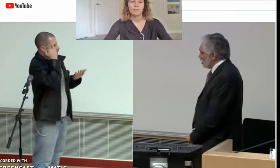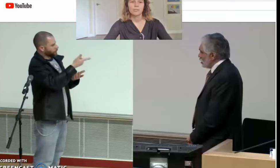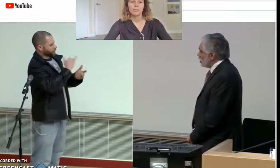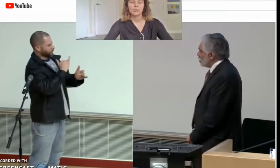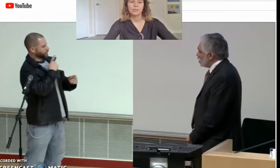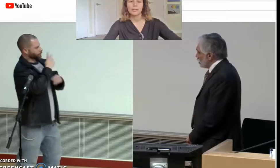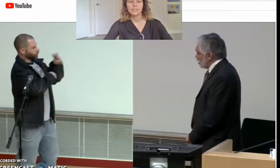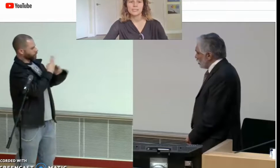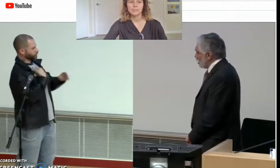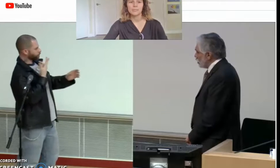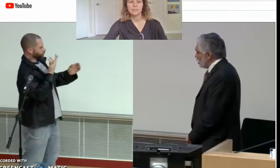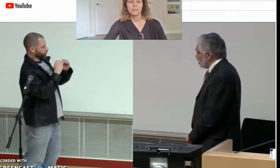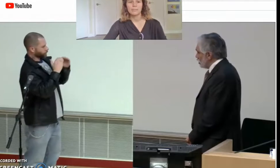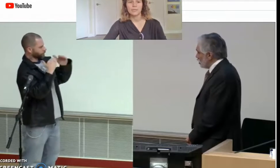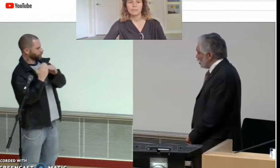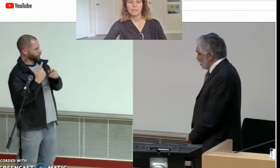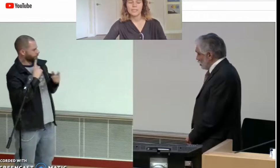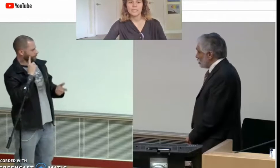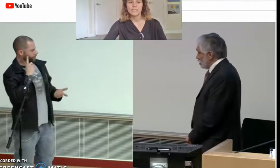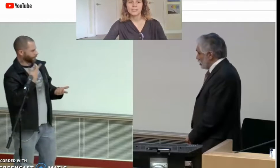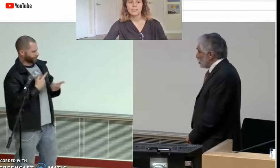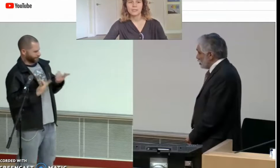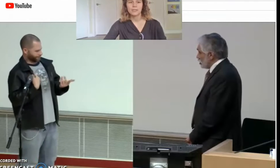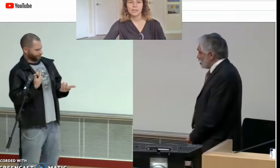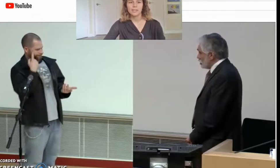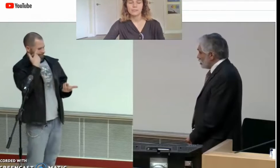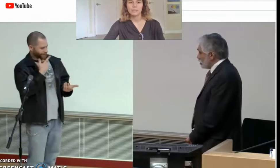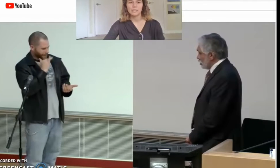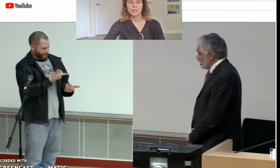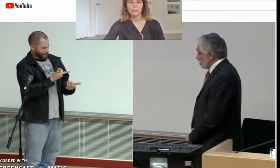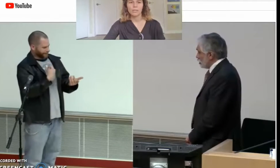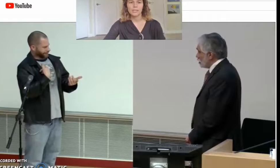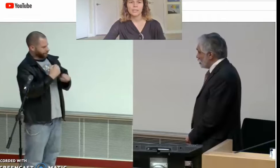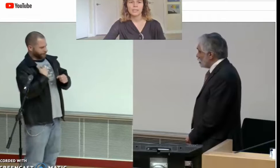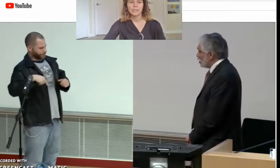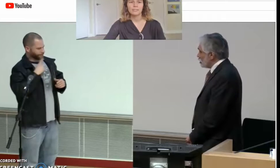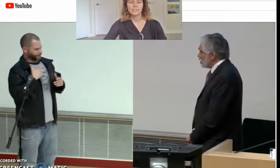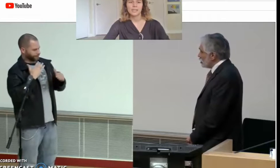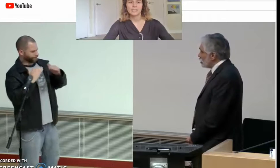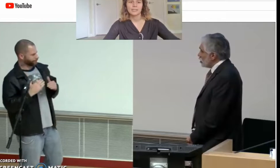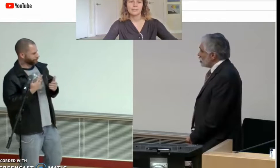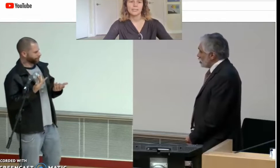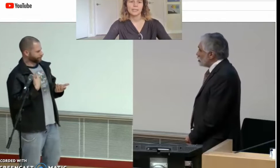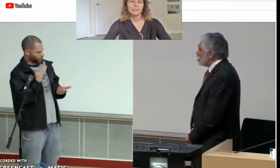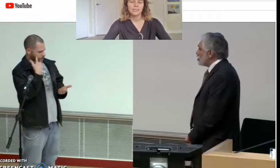with a cochlear implant, is it really easier, and does it really create equality in different settings, like going into